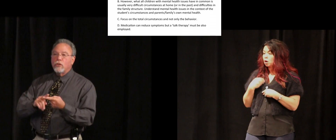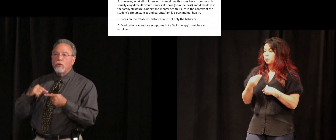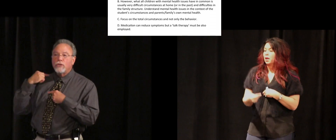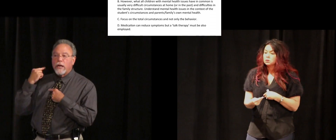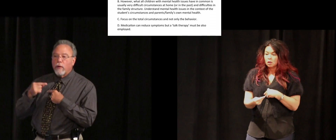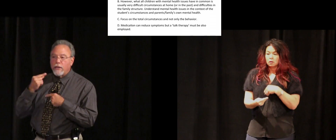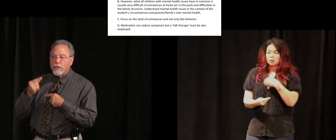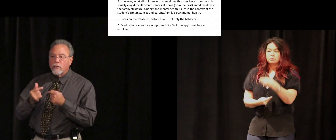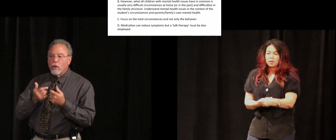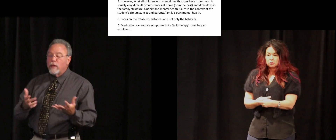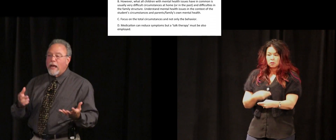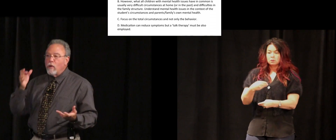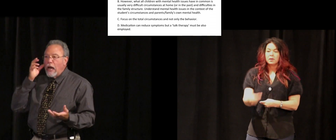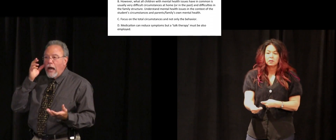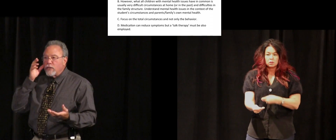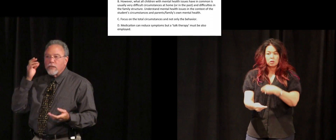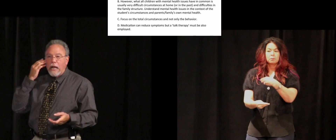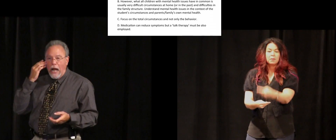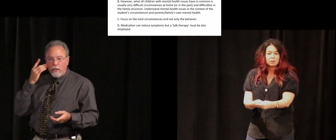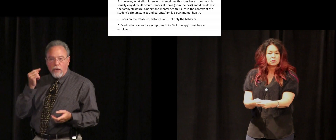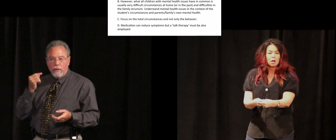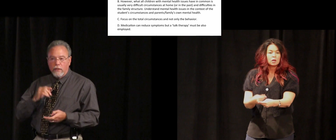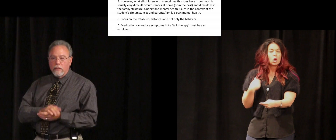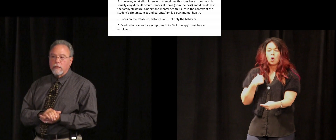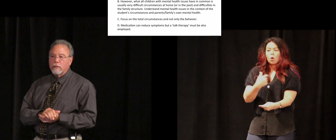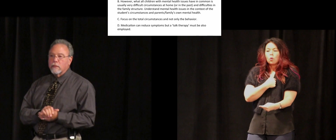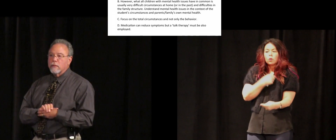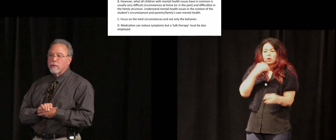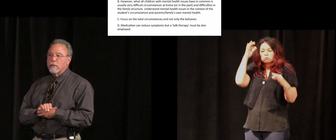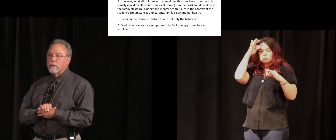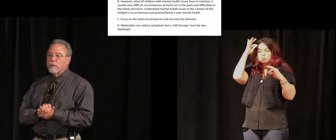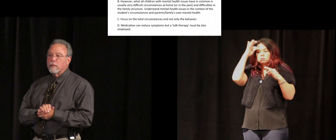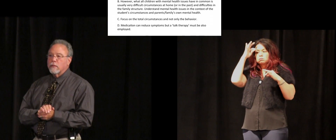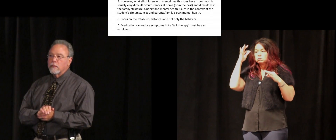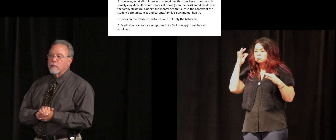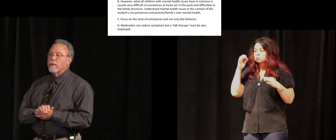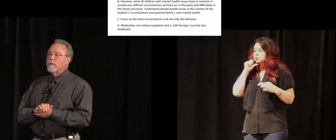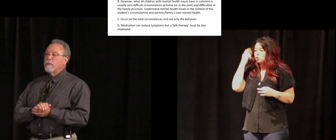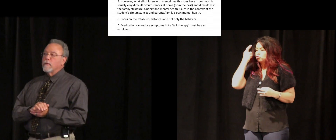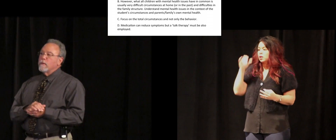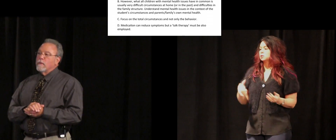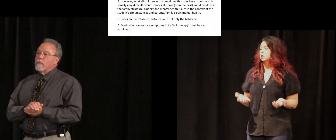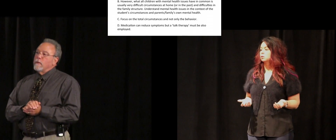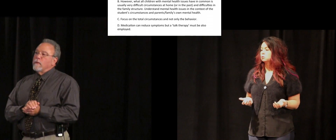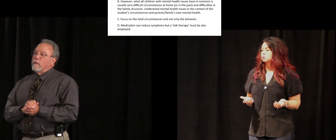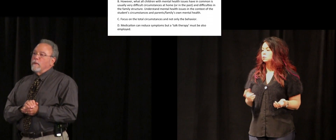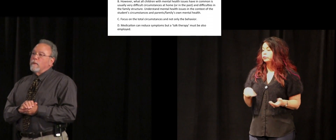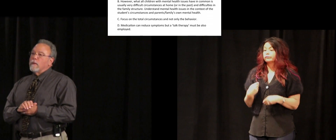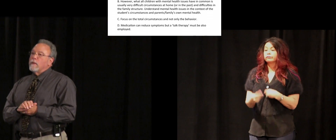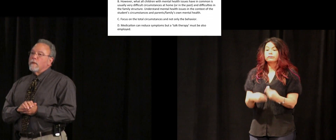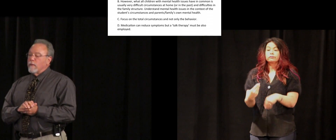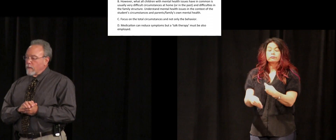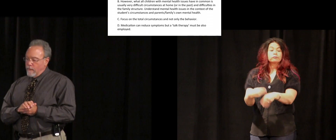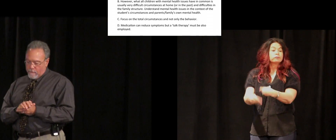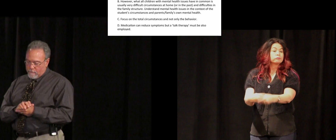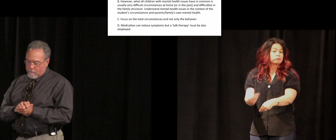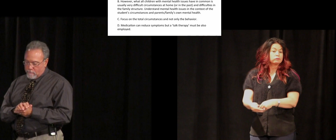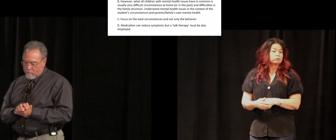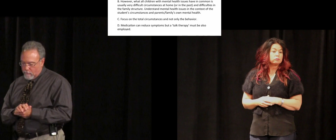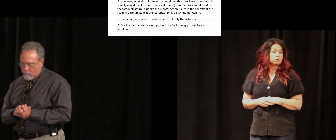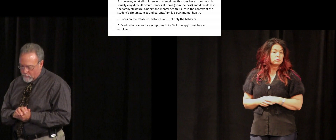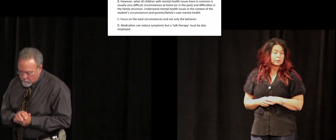let's uncover what the feeling was that we've turned off with medication, and then teach you how to talk about it so then you can resolve it and move on.